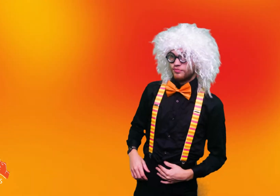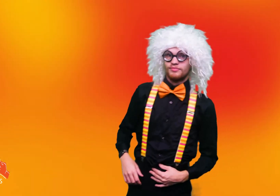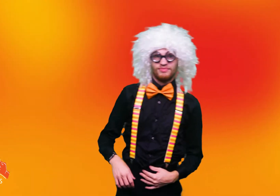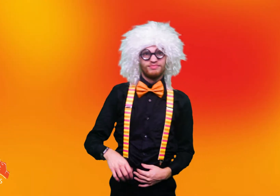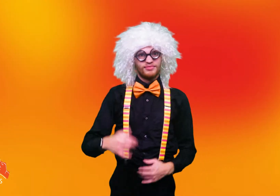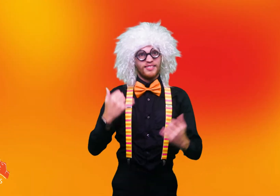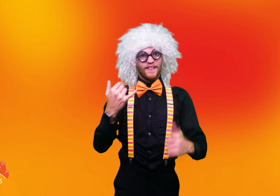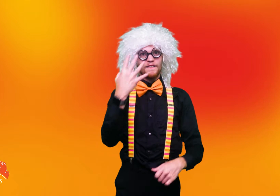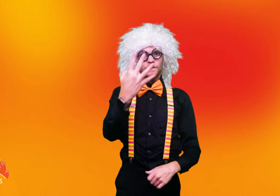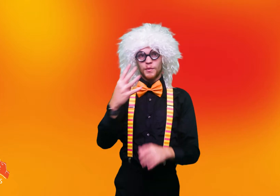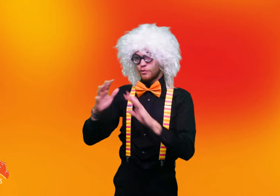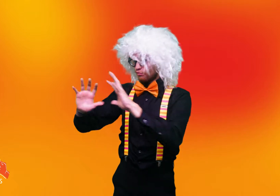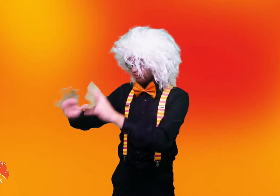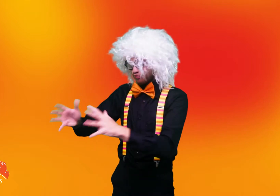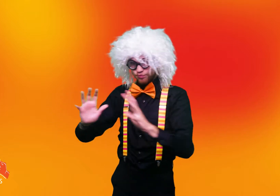Now all of the 4 seasons.